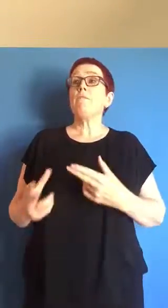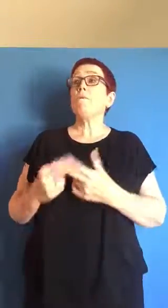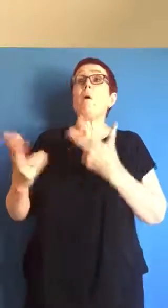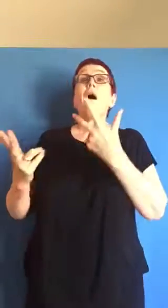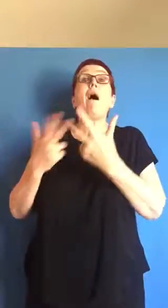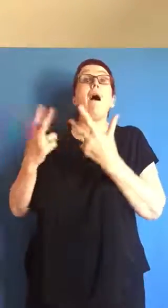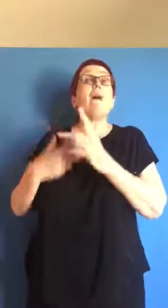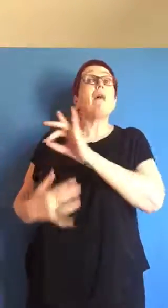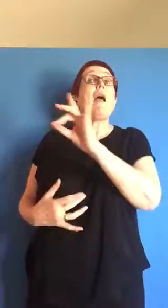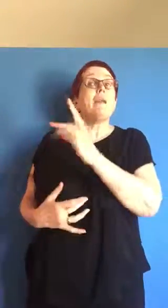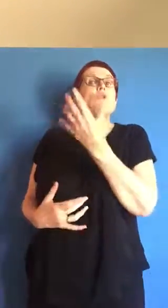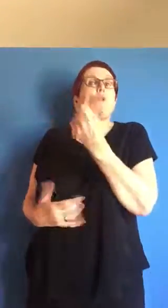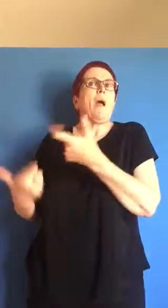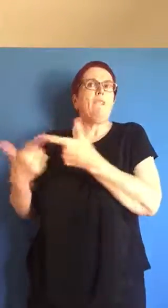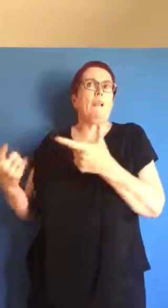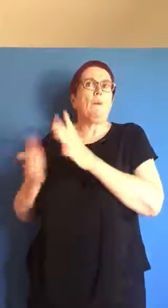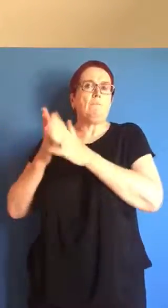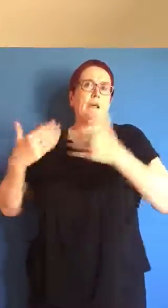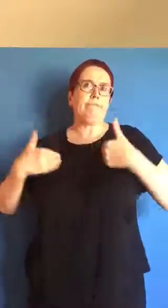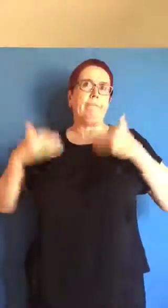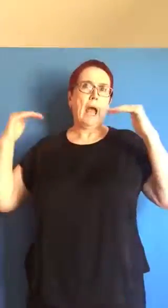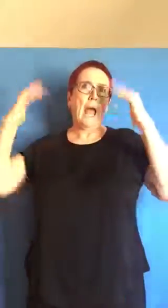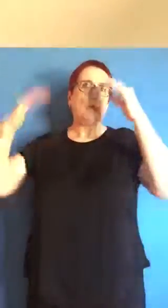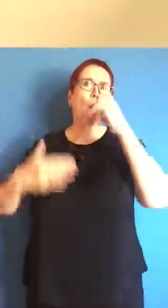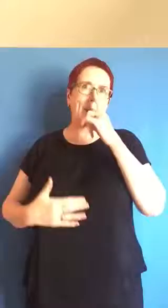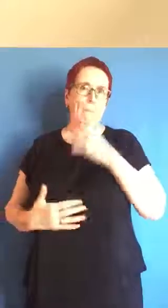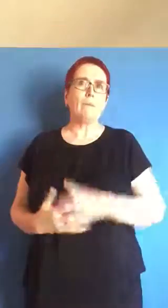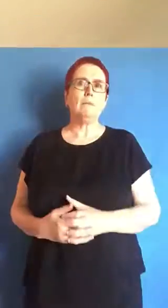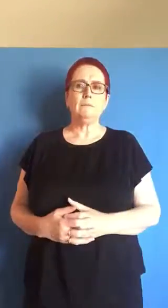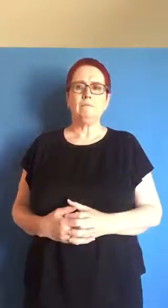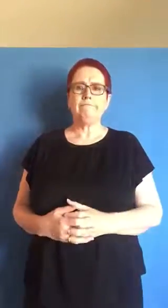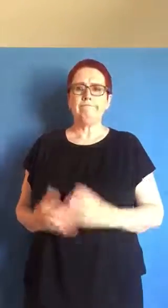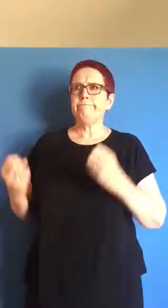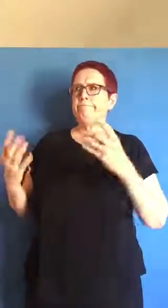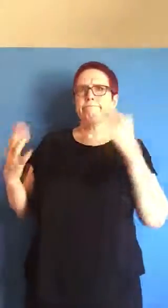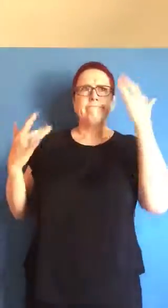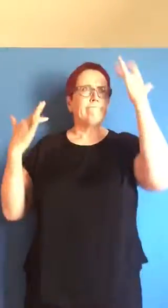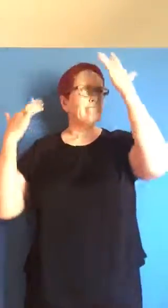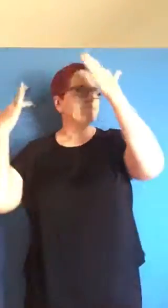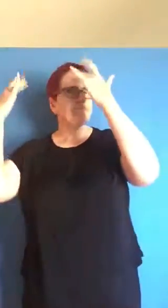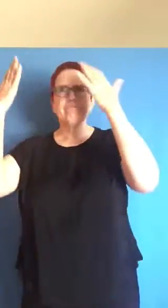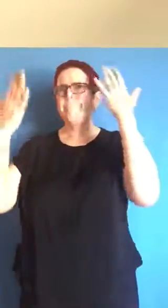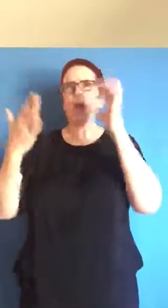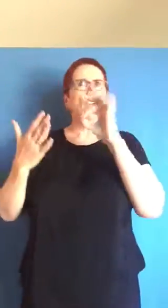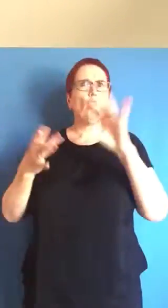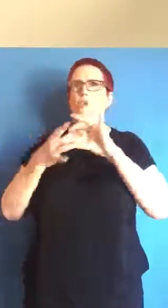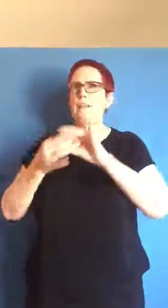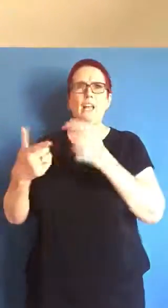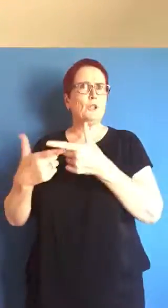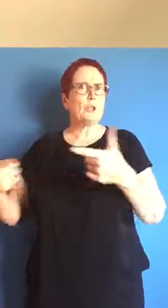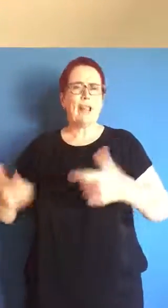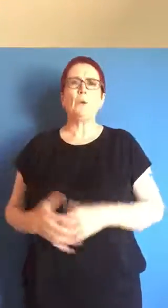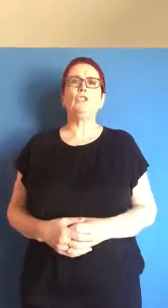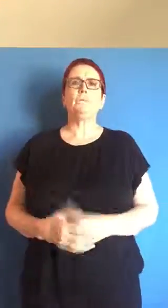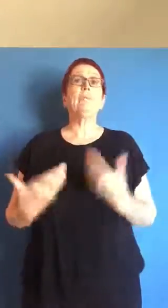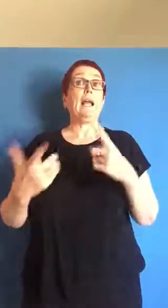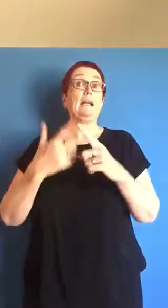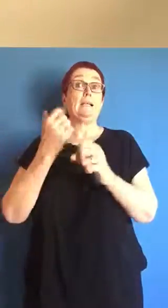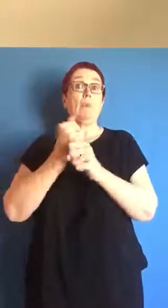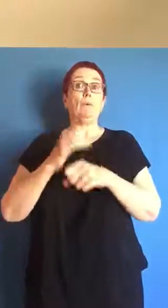have language, namely adults, a lot of thinking goes on in forms other than language. For example, visual